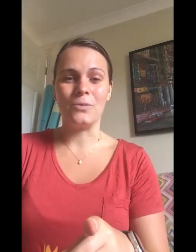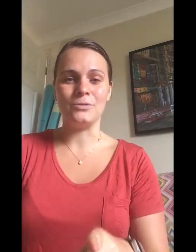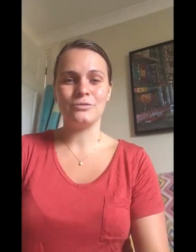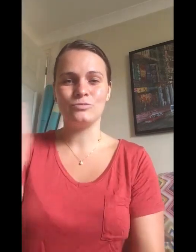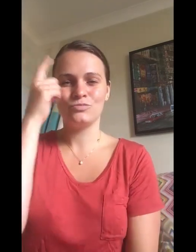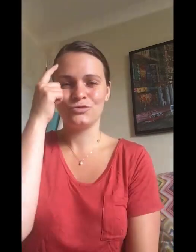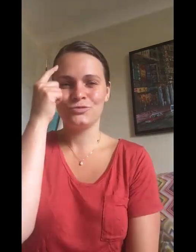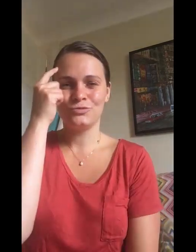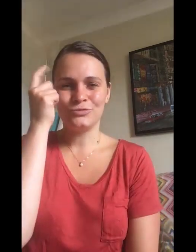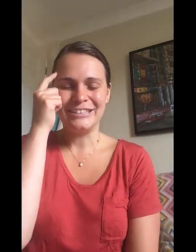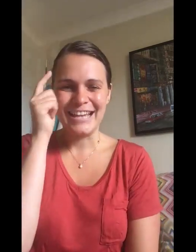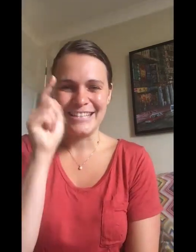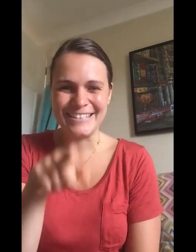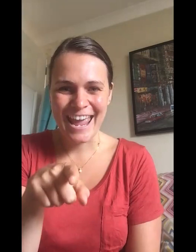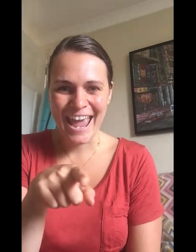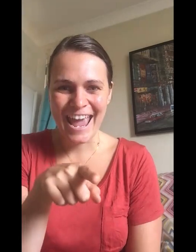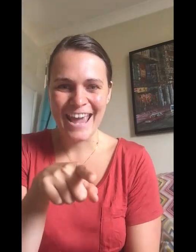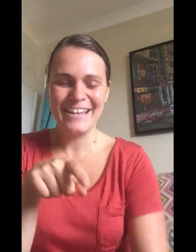gold? Let's see.